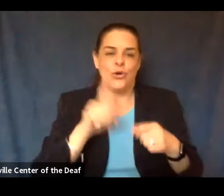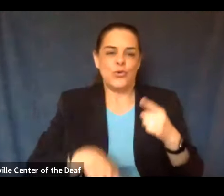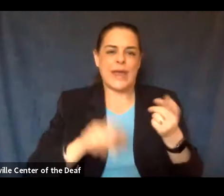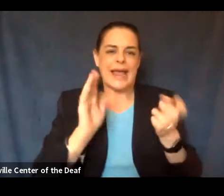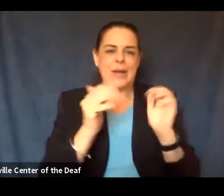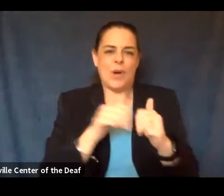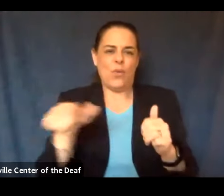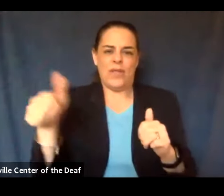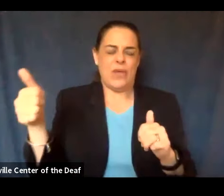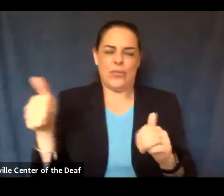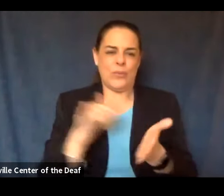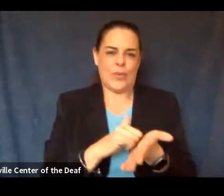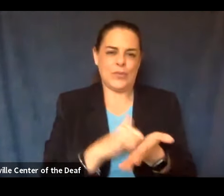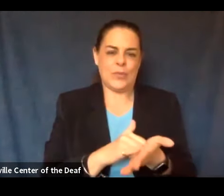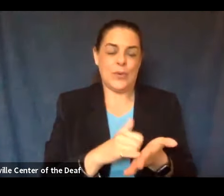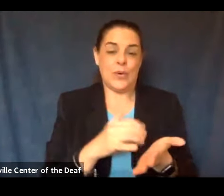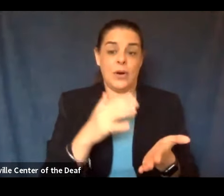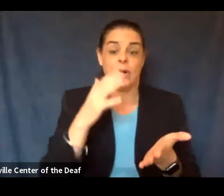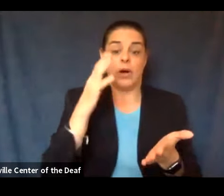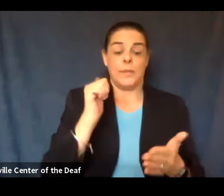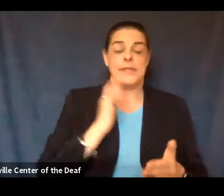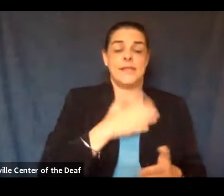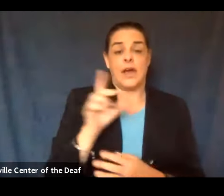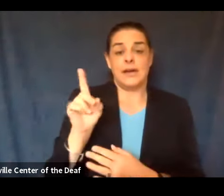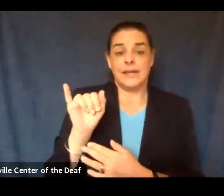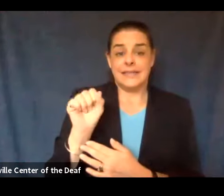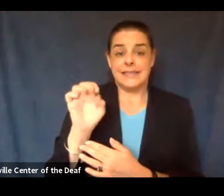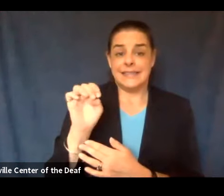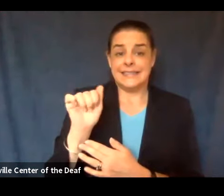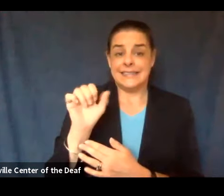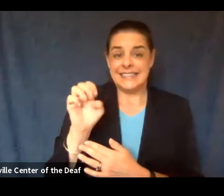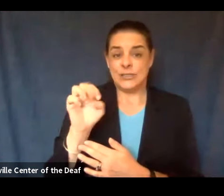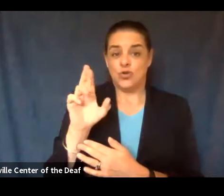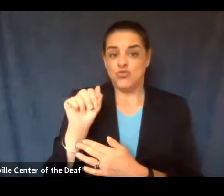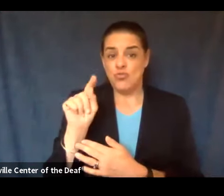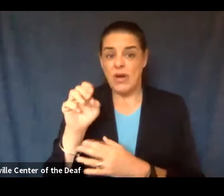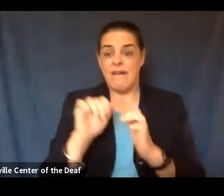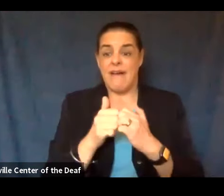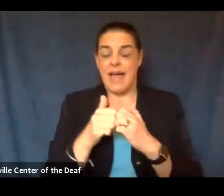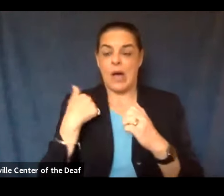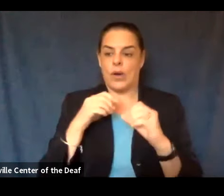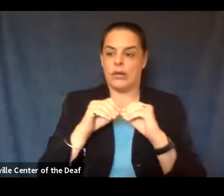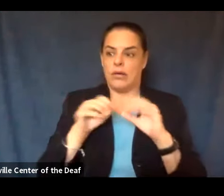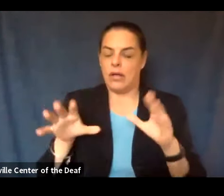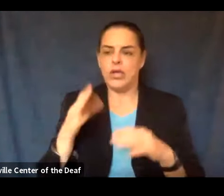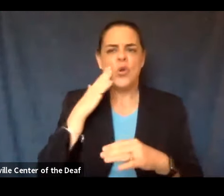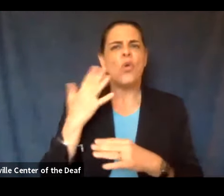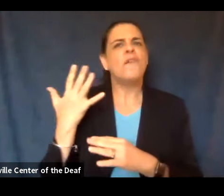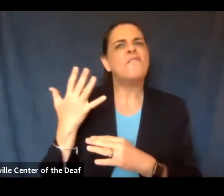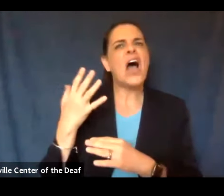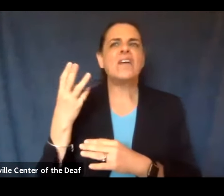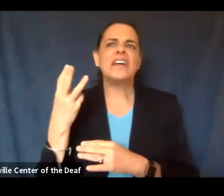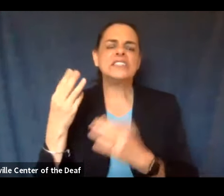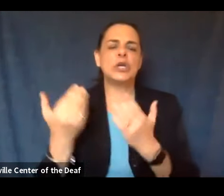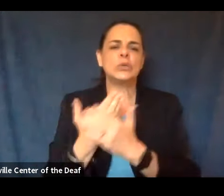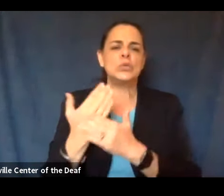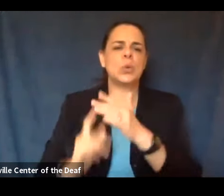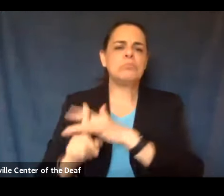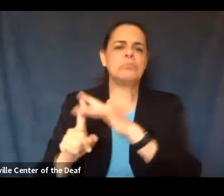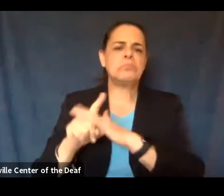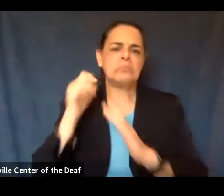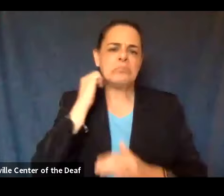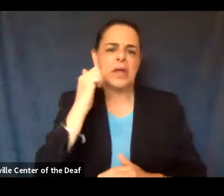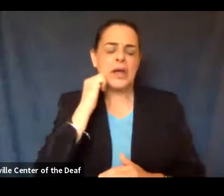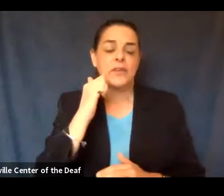anything else. I think given our disease rate, we're having 5 or 6 new cases a day. The likelihood of